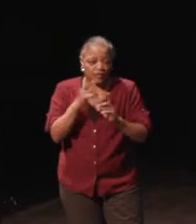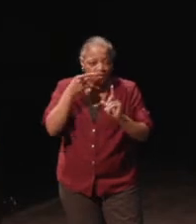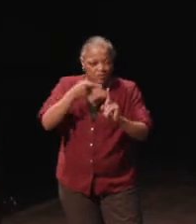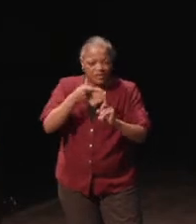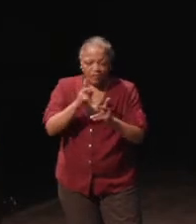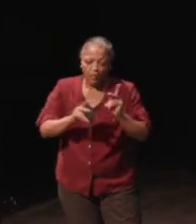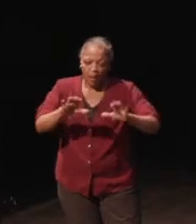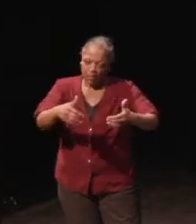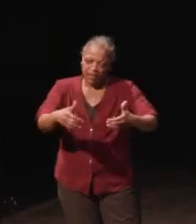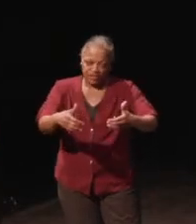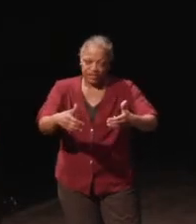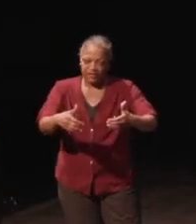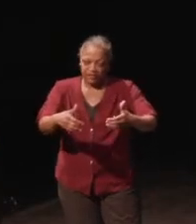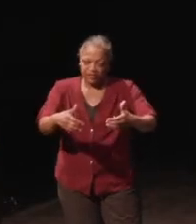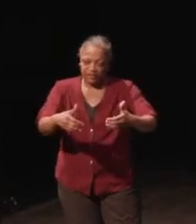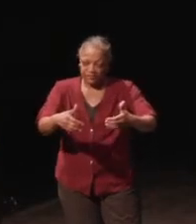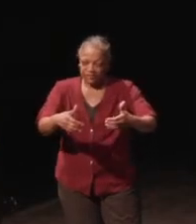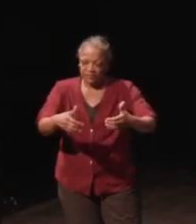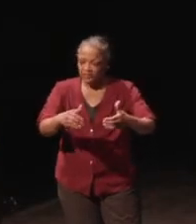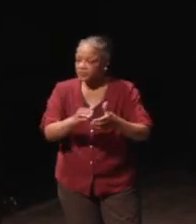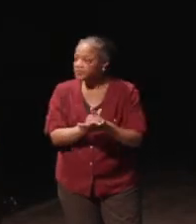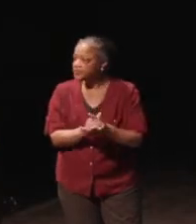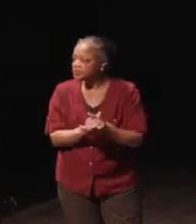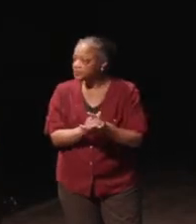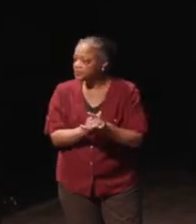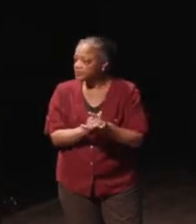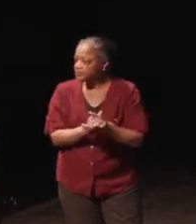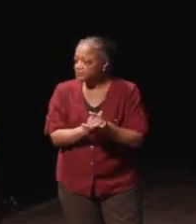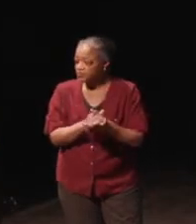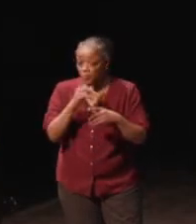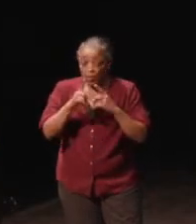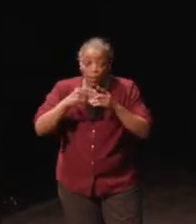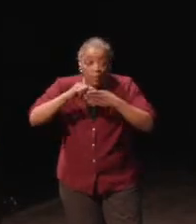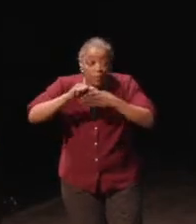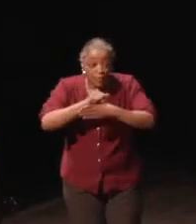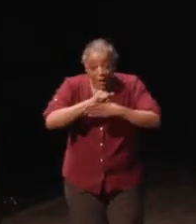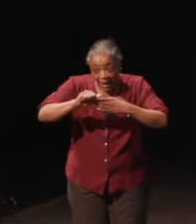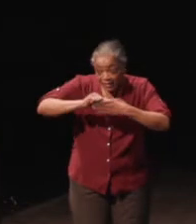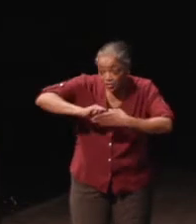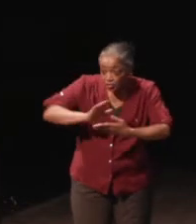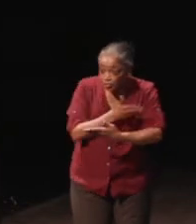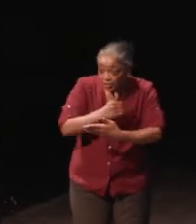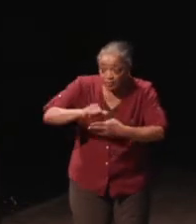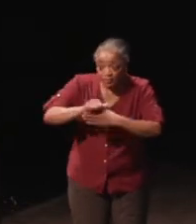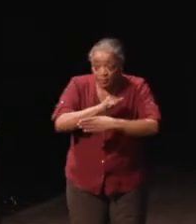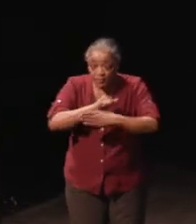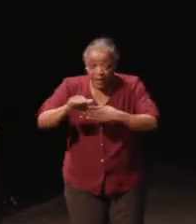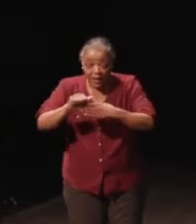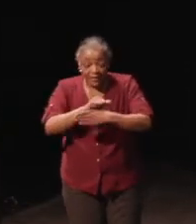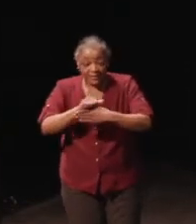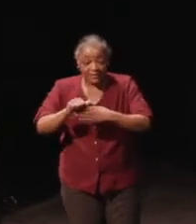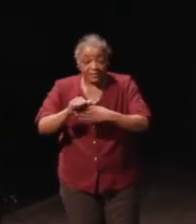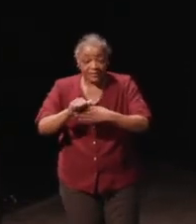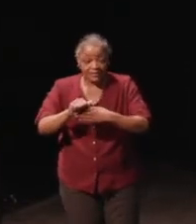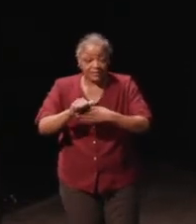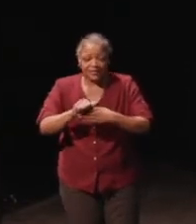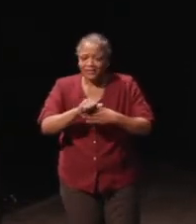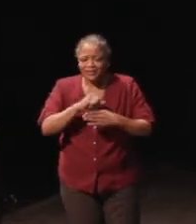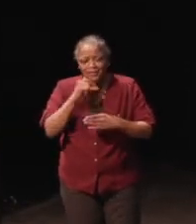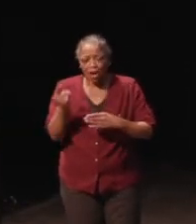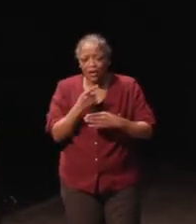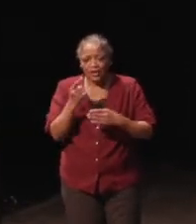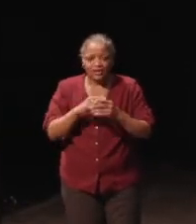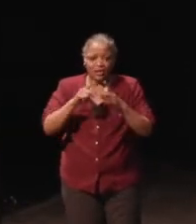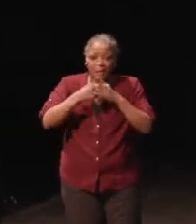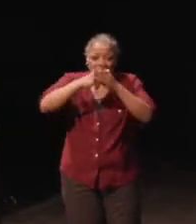specific population. Or that when we practice music, that we practice not always from